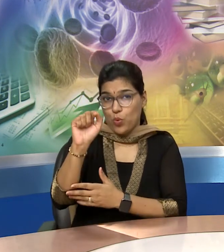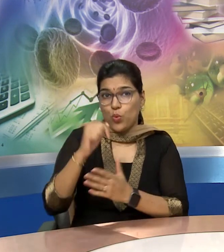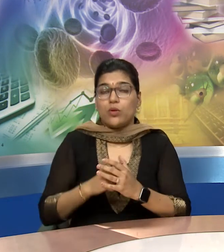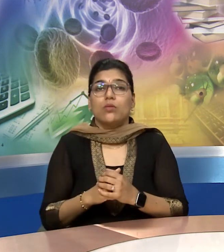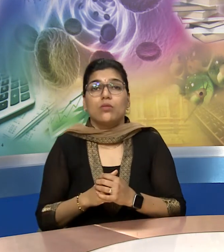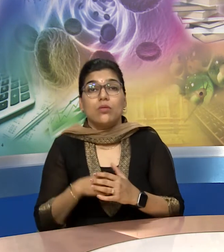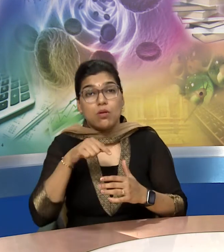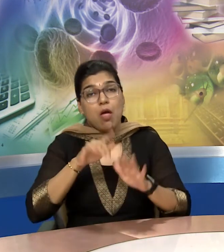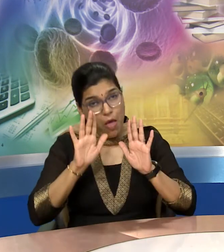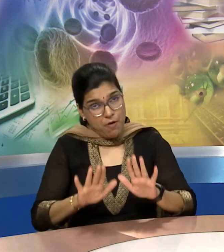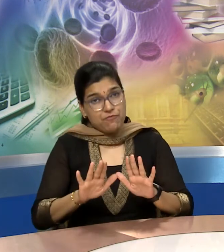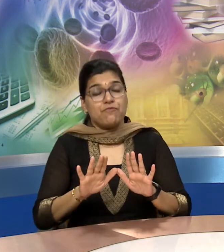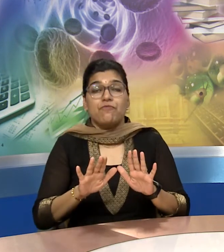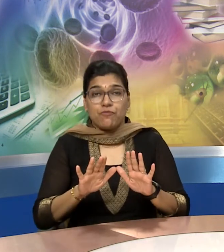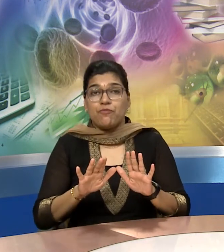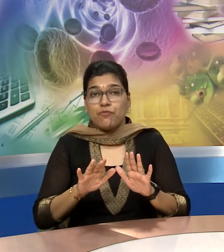Another definition of library is,